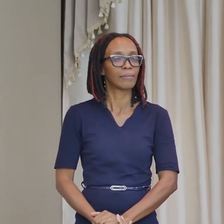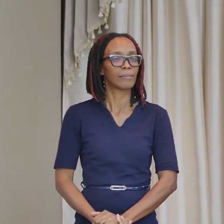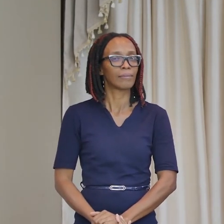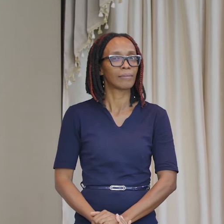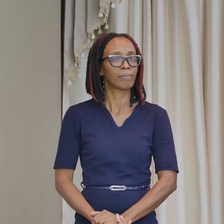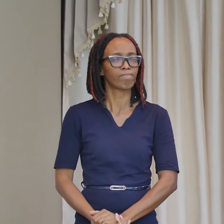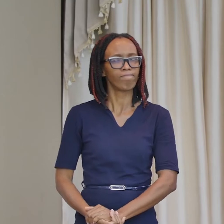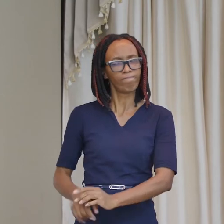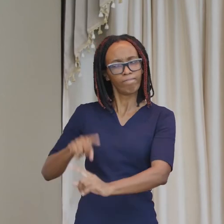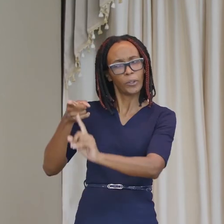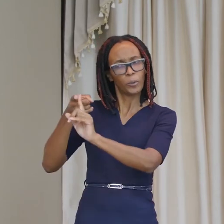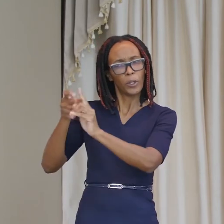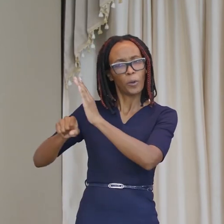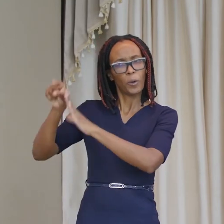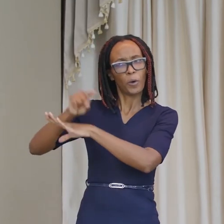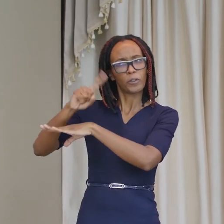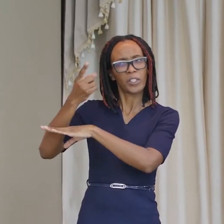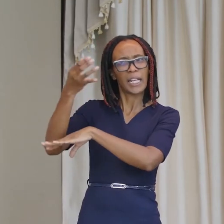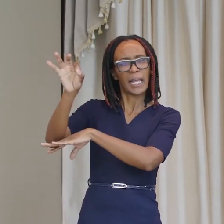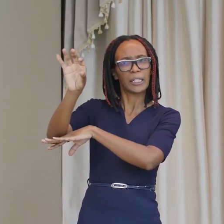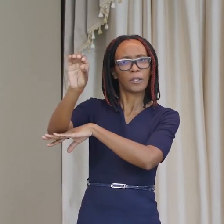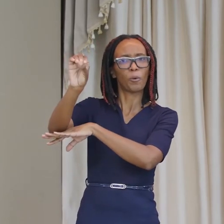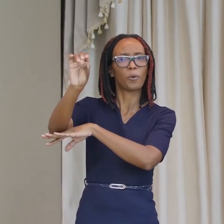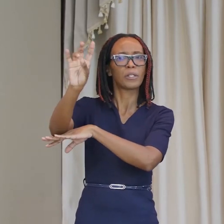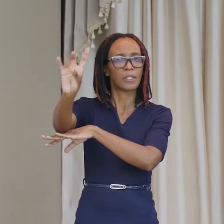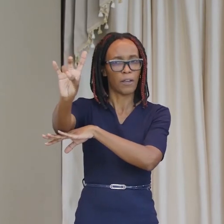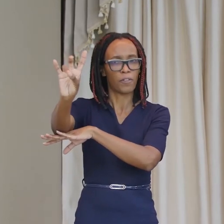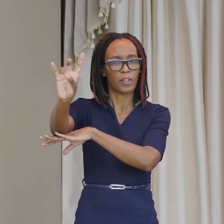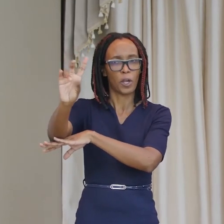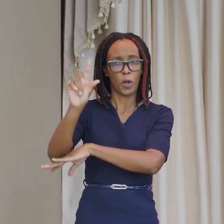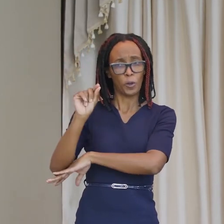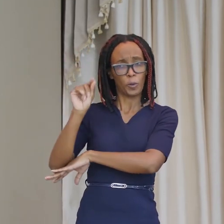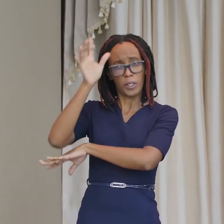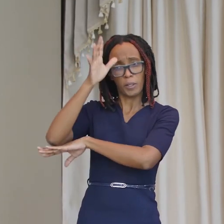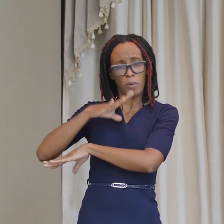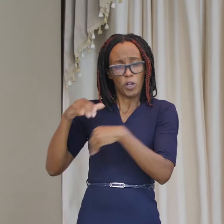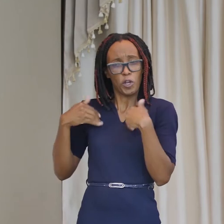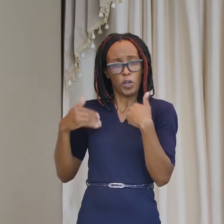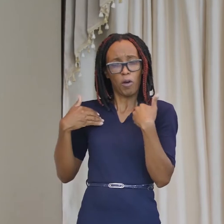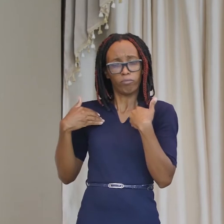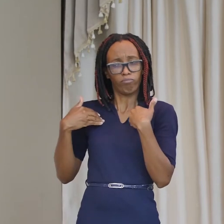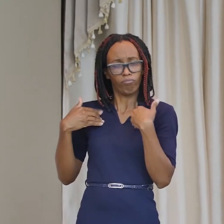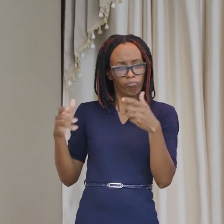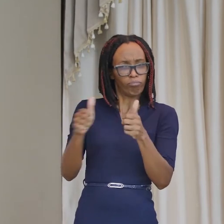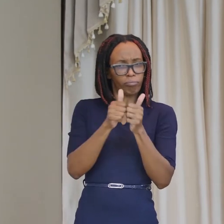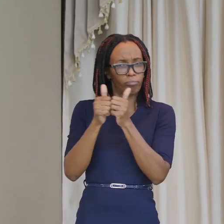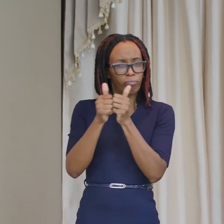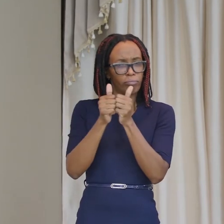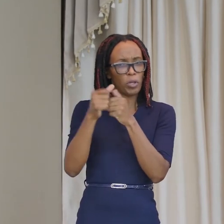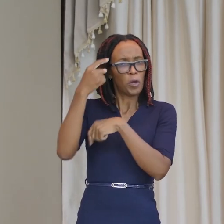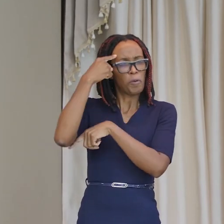On August 1st, 1907, 20 young men gathered to participate in